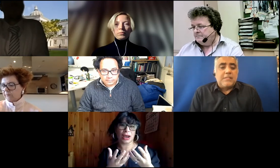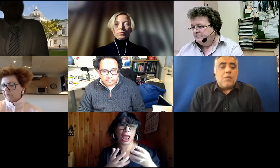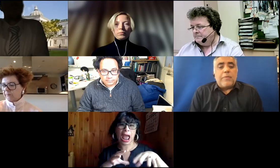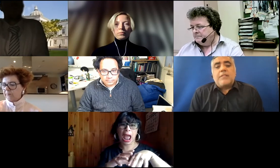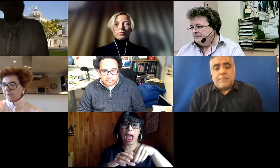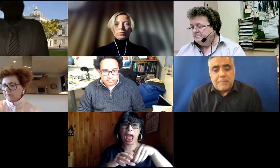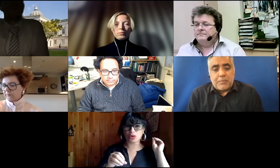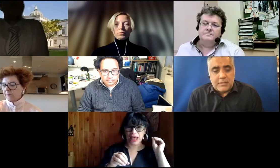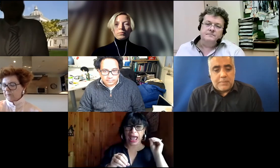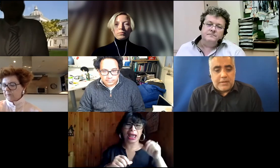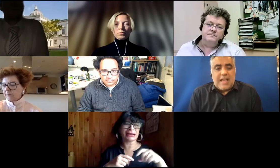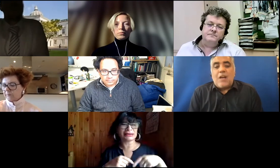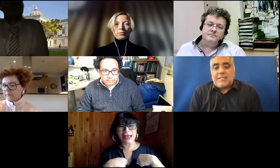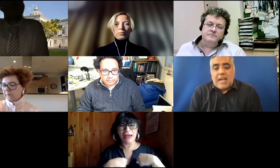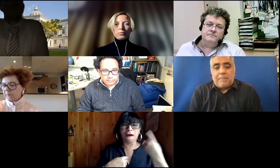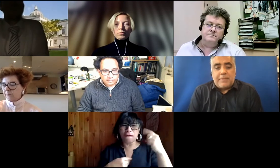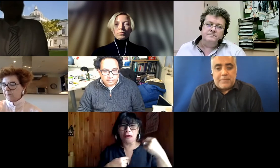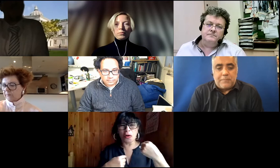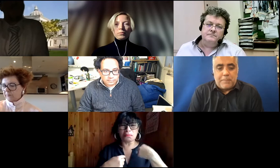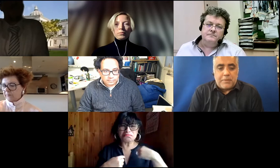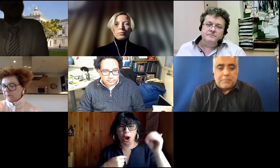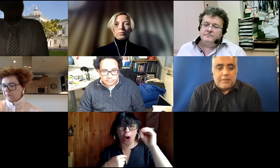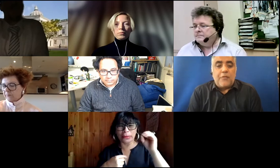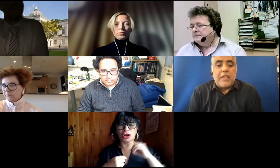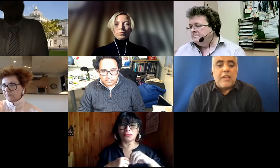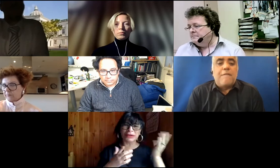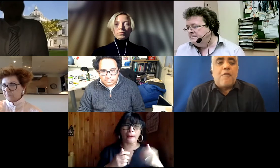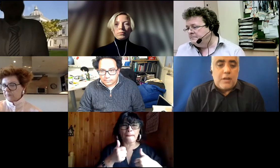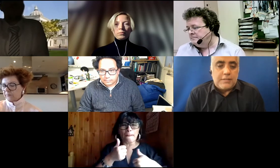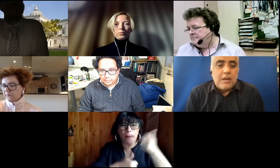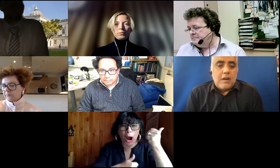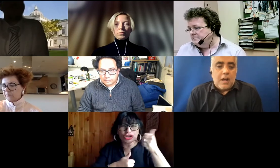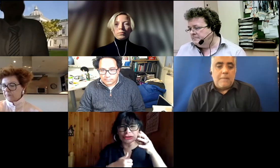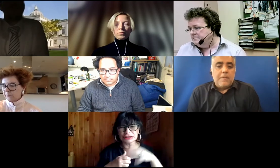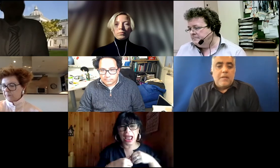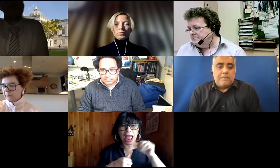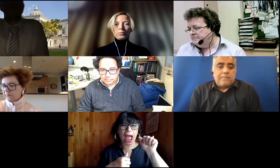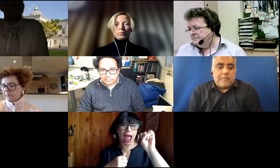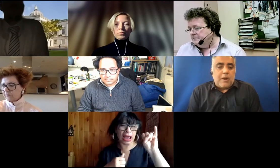is done without the people with disabilities, outside the people with disabilities. They're thinking for us.